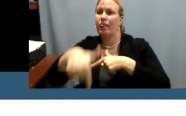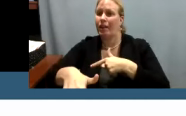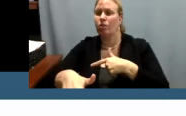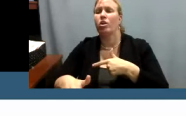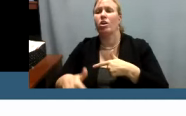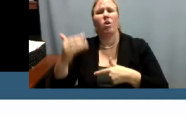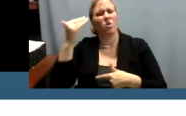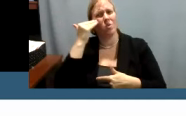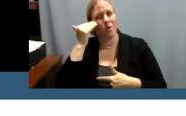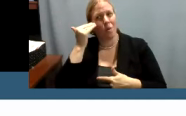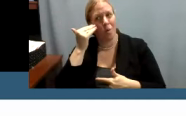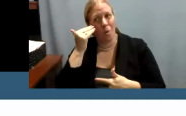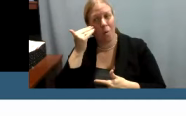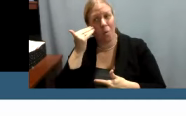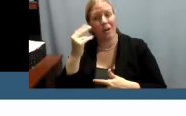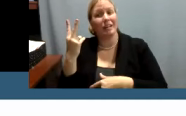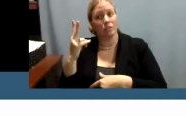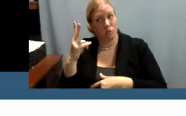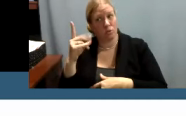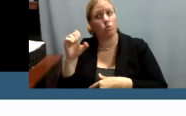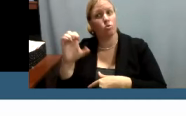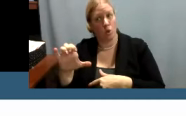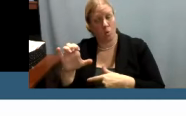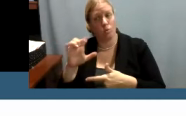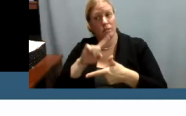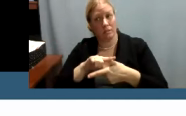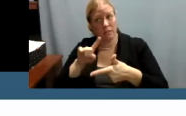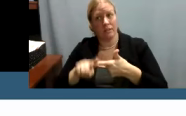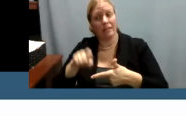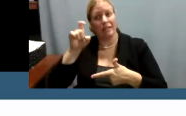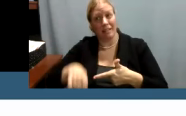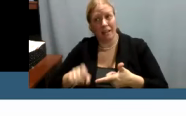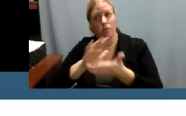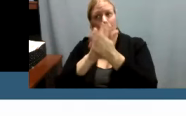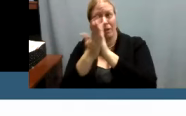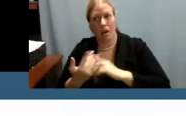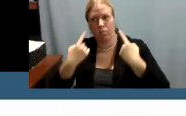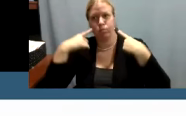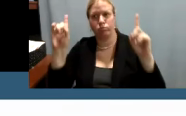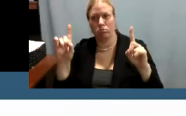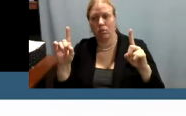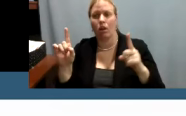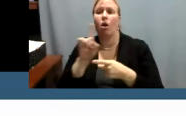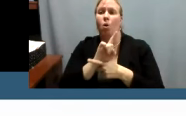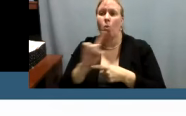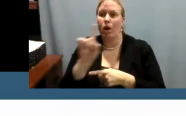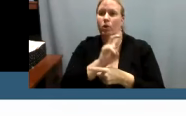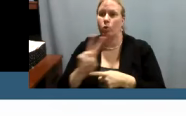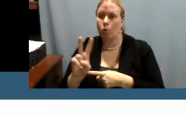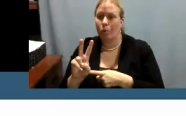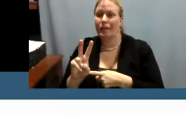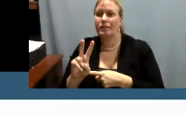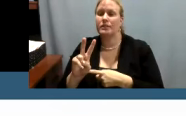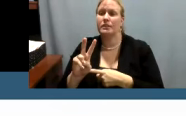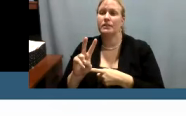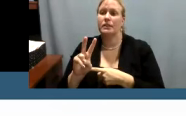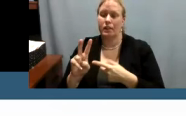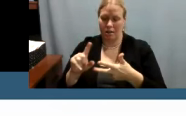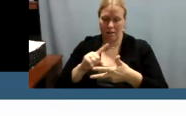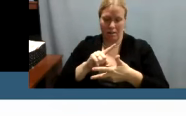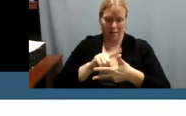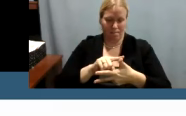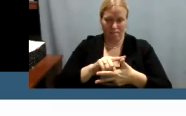the vaccine is a two dose series as i indicated it will take about one to two weeks following the second dose to be considered fully